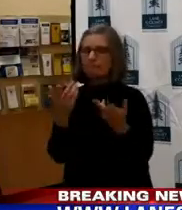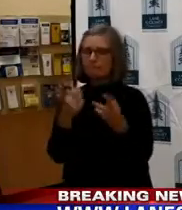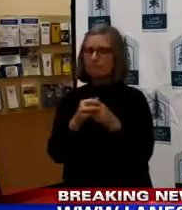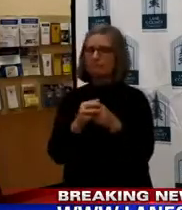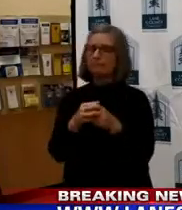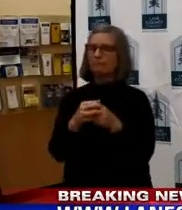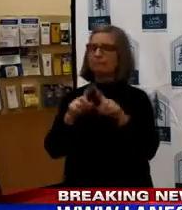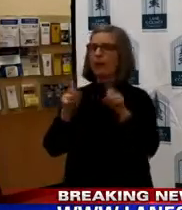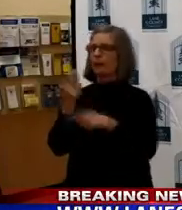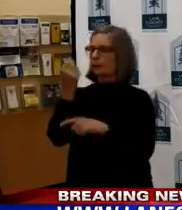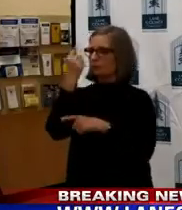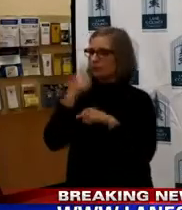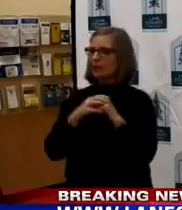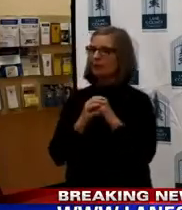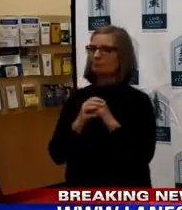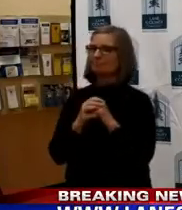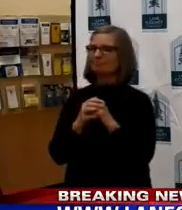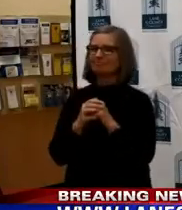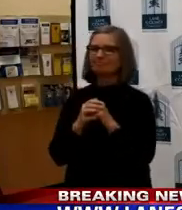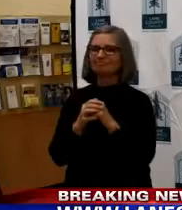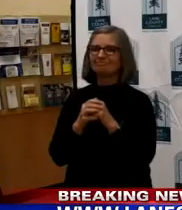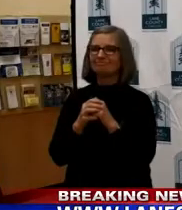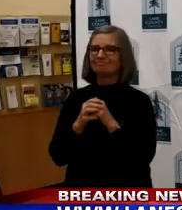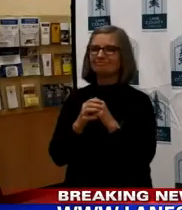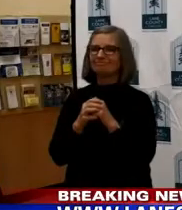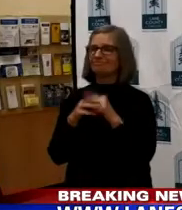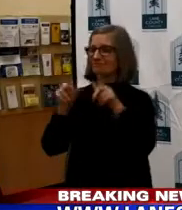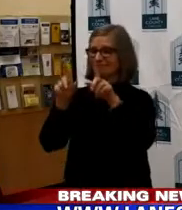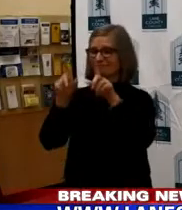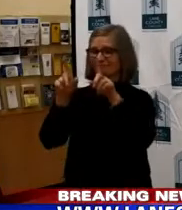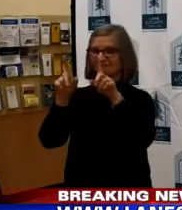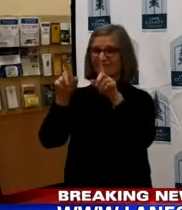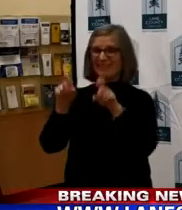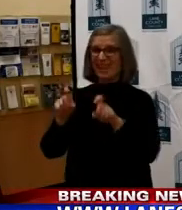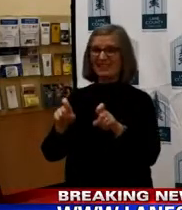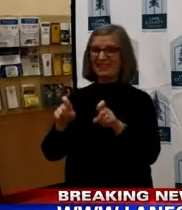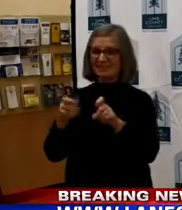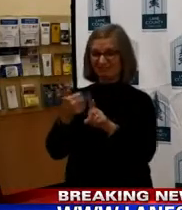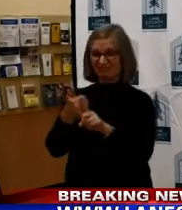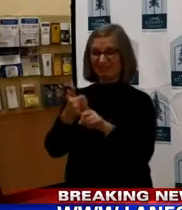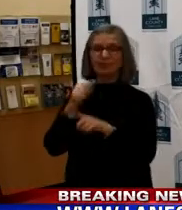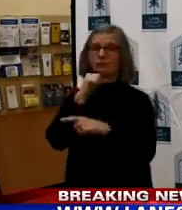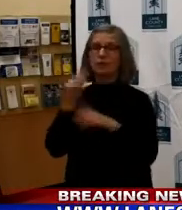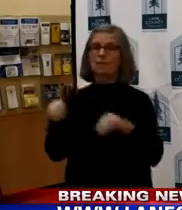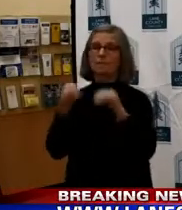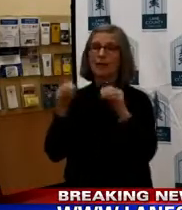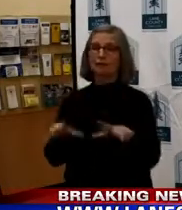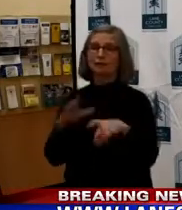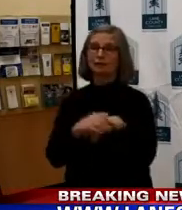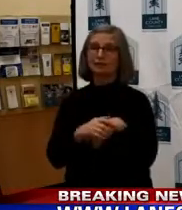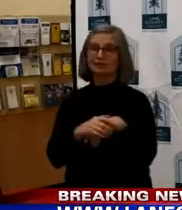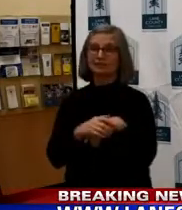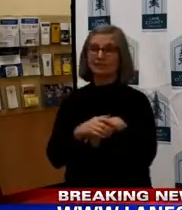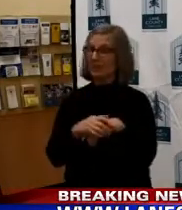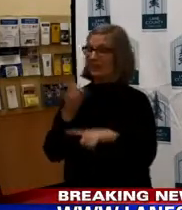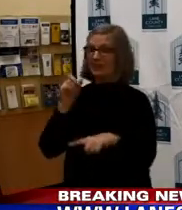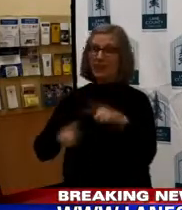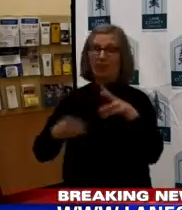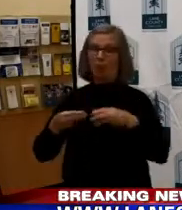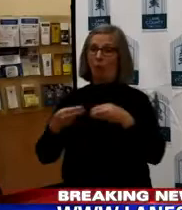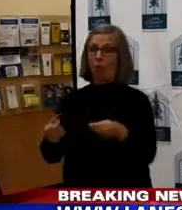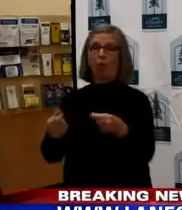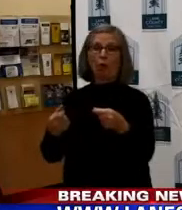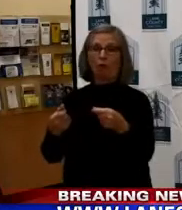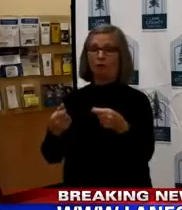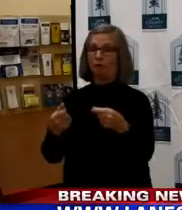magic bullet on testing. It's not going to be an overnight thing. We're working on various avenues to increase that, and